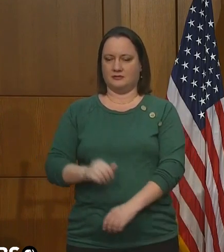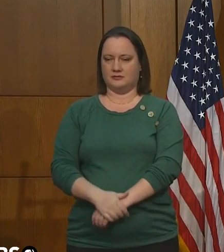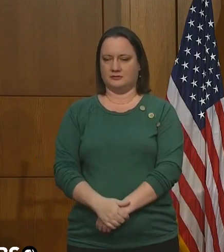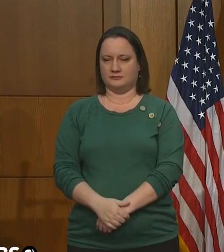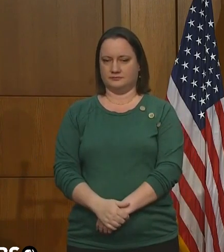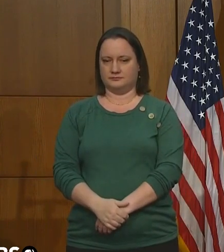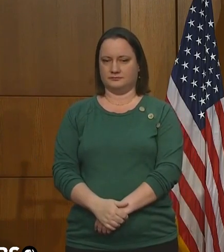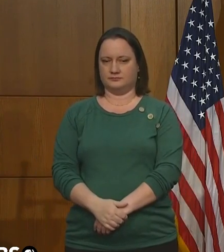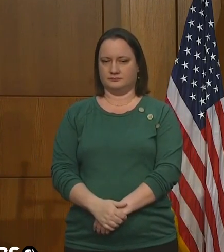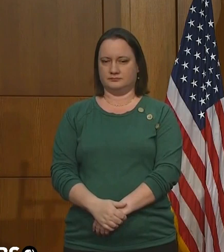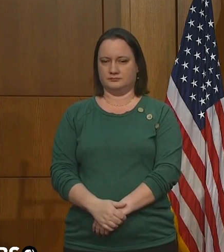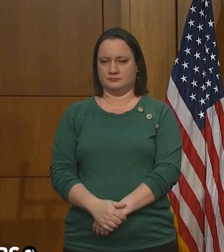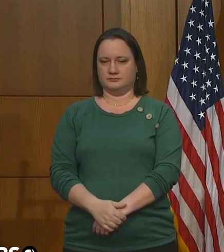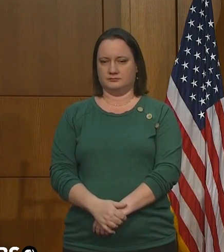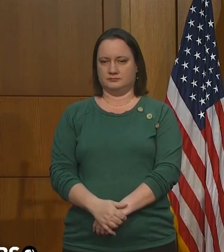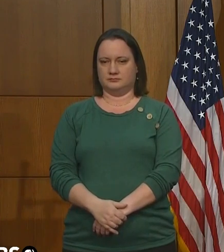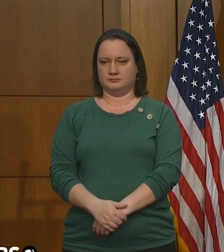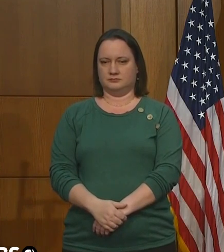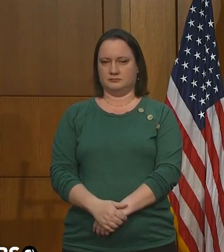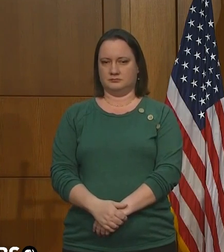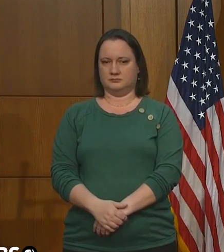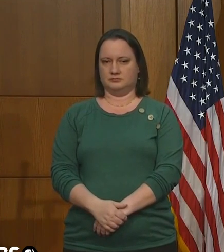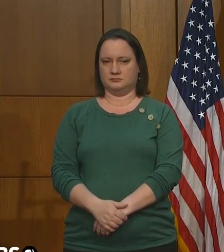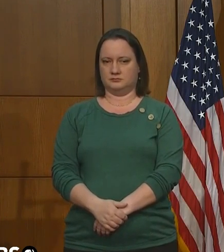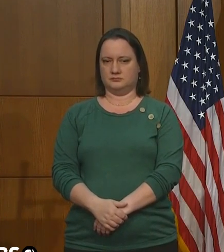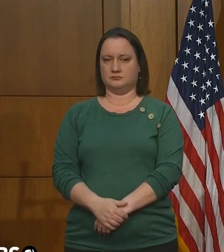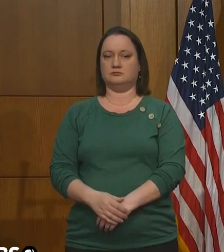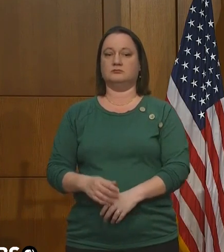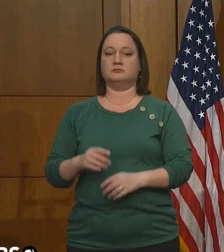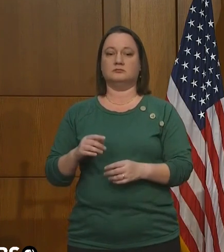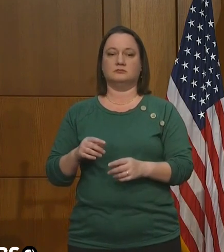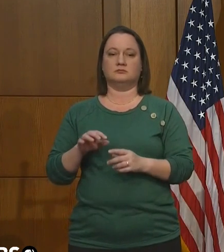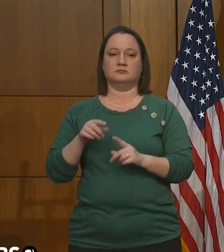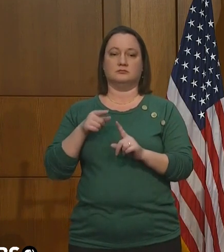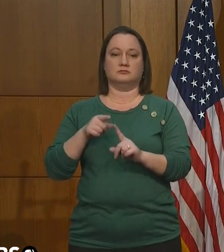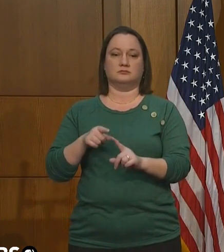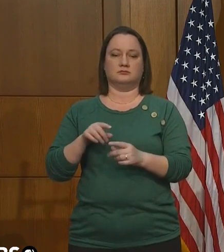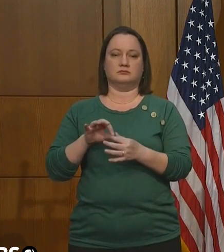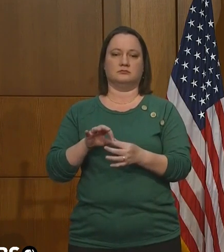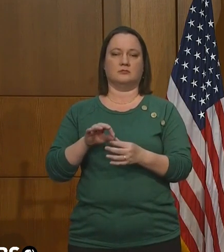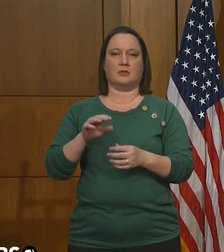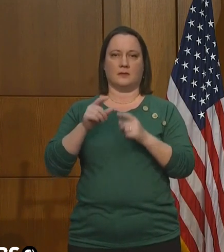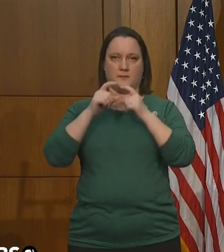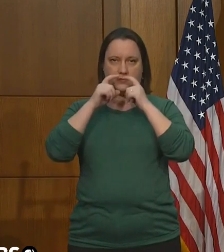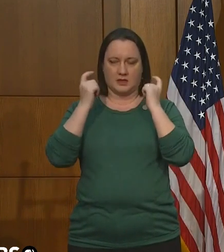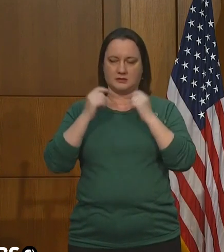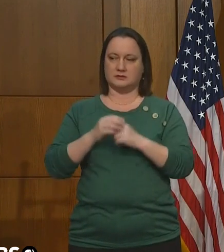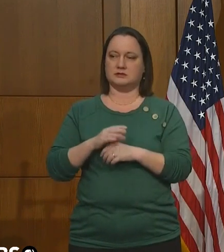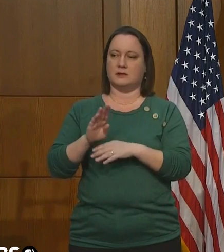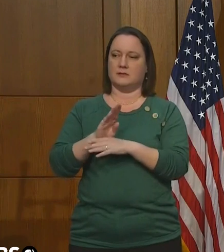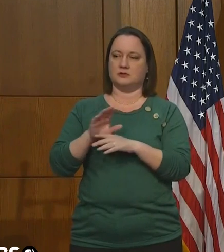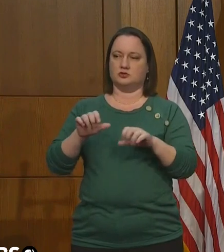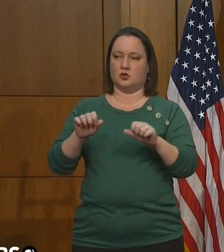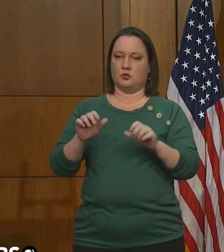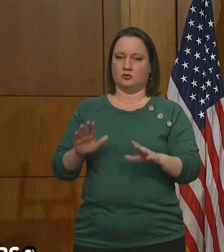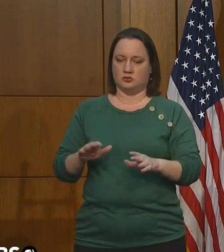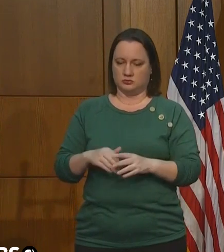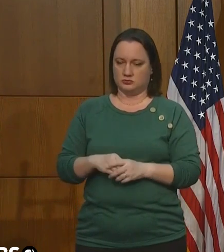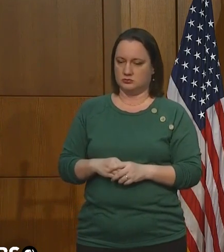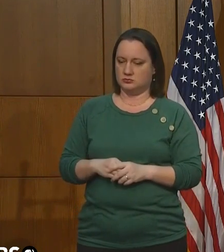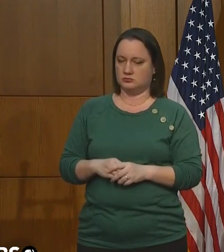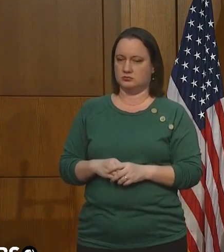Governor, to circle back to this situation of masks and a business owner's rights, can you speak a little